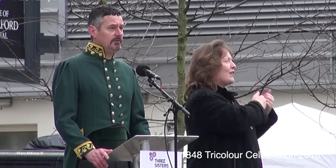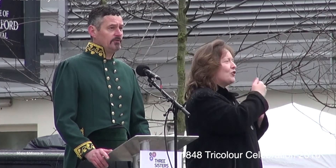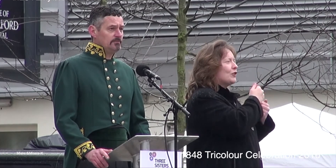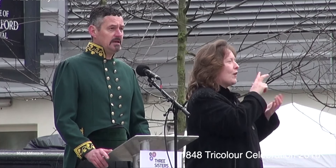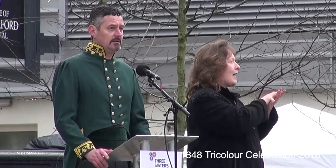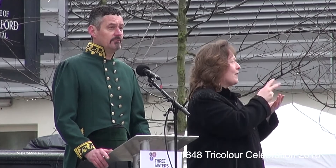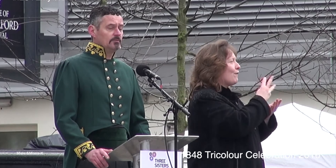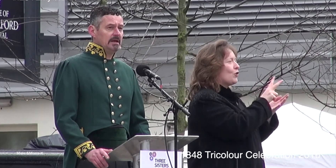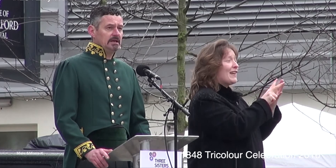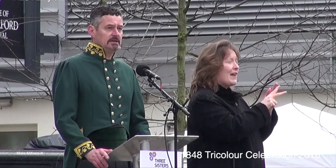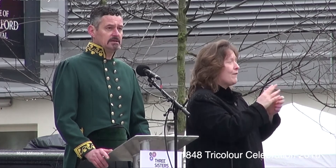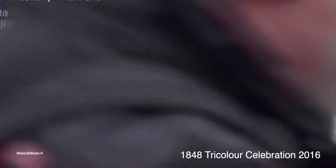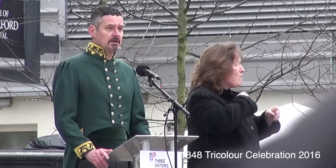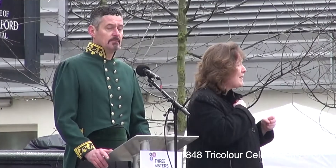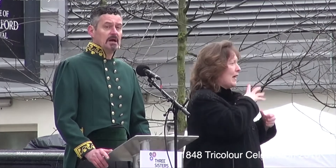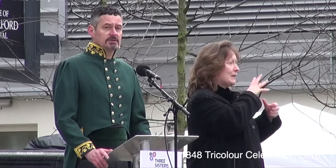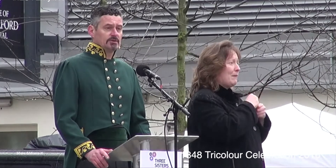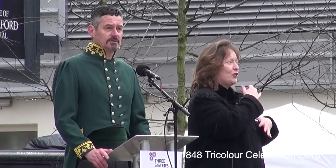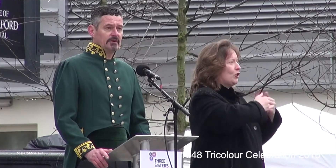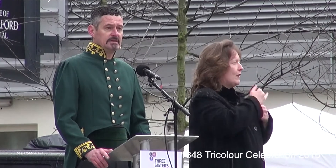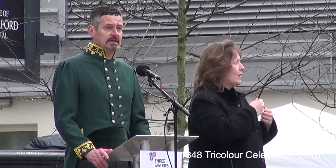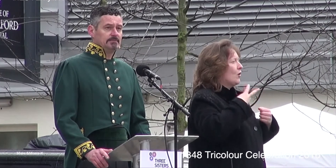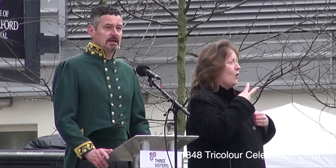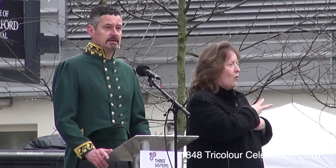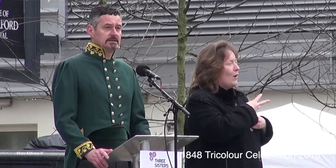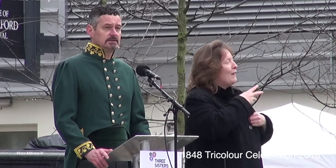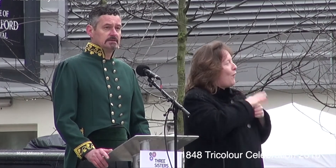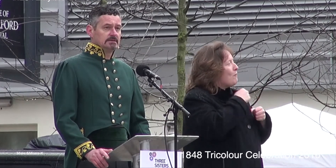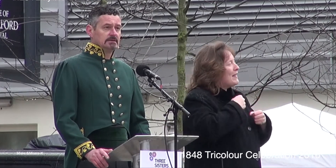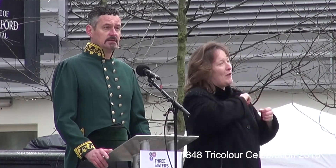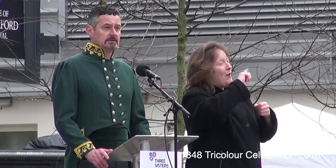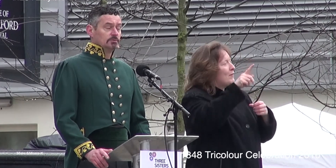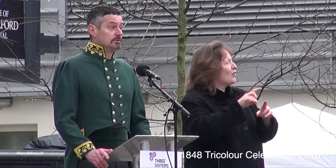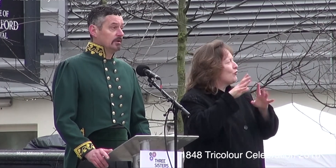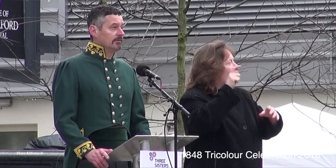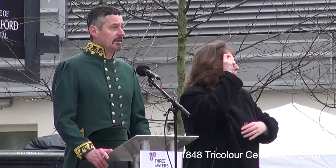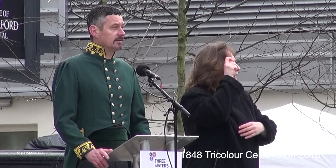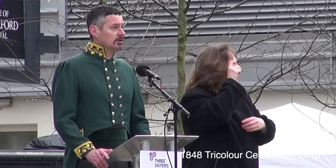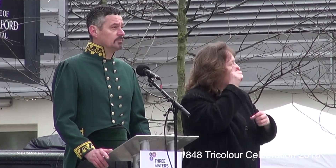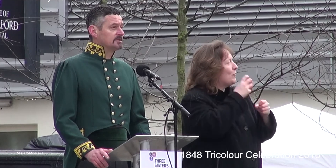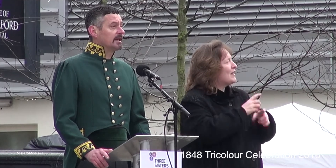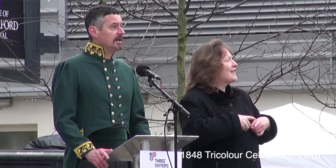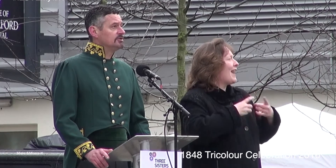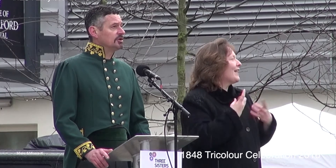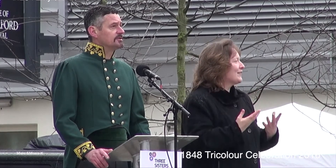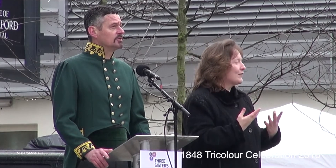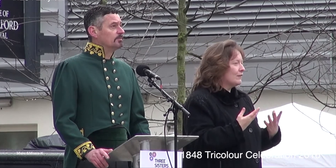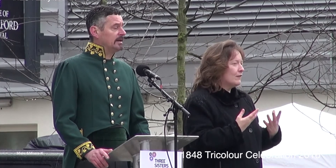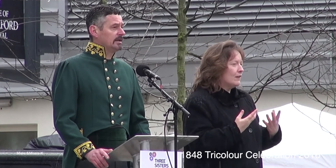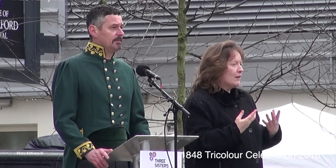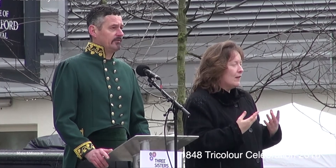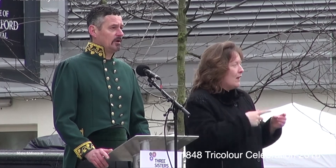will be for me, for many a year to come, a source of very deep delight. Would to heaven that the hopes that then shone